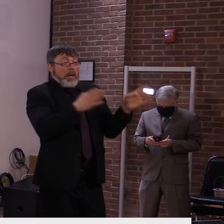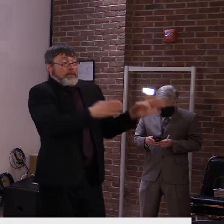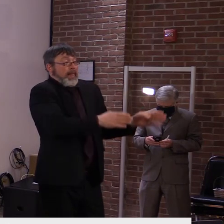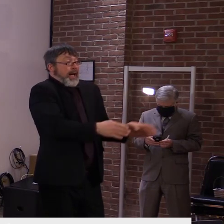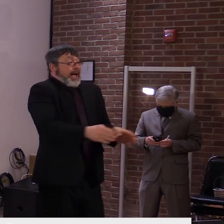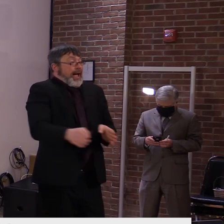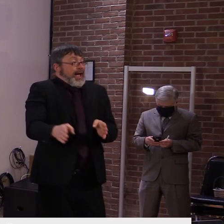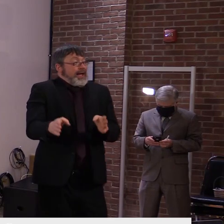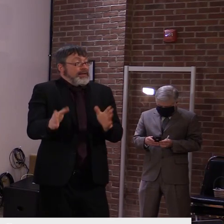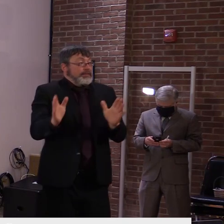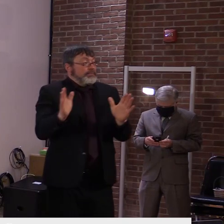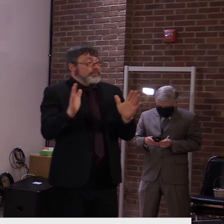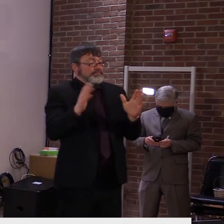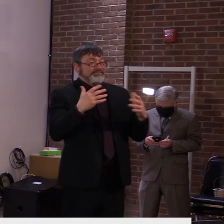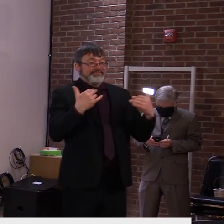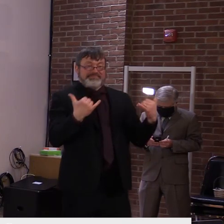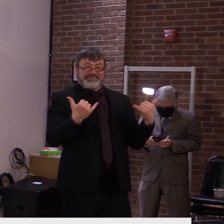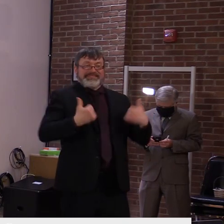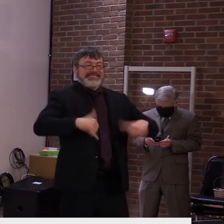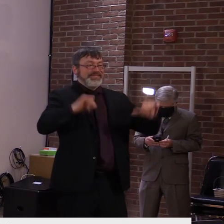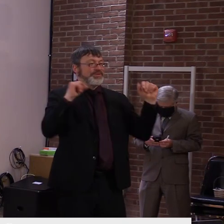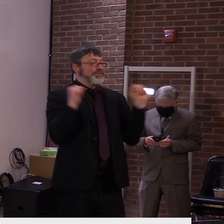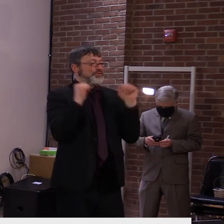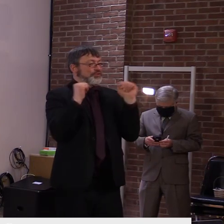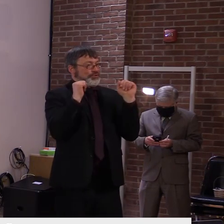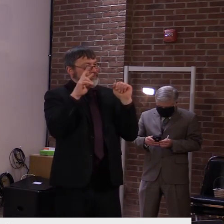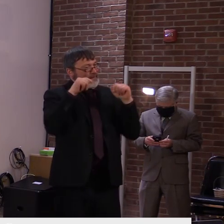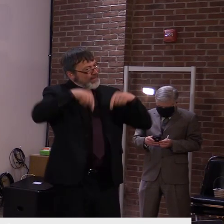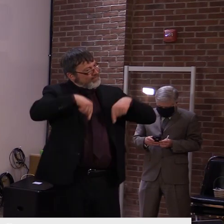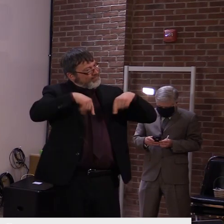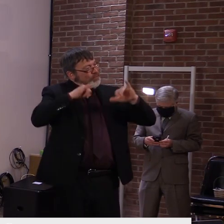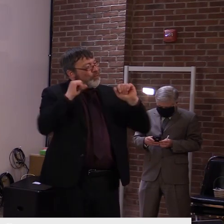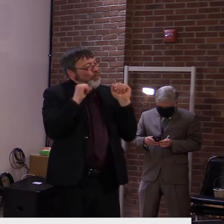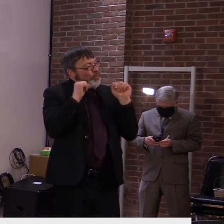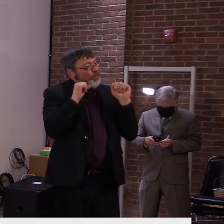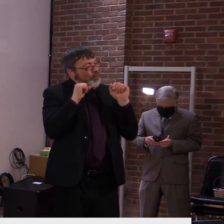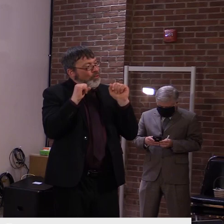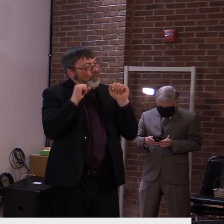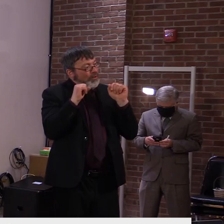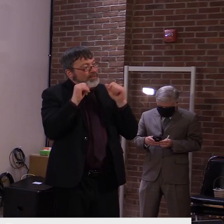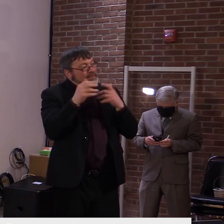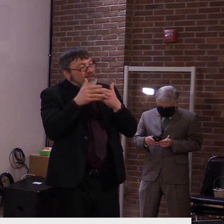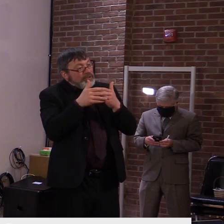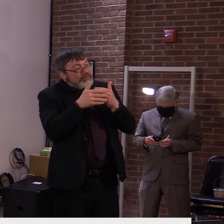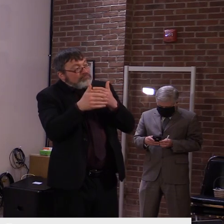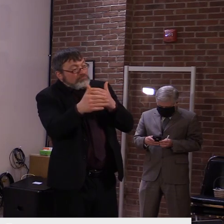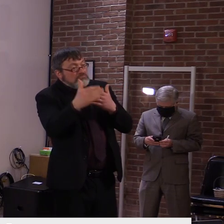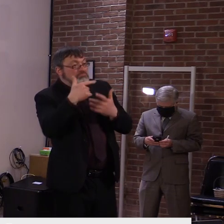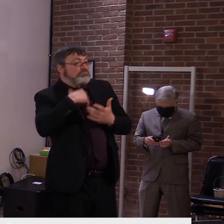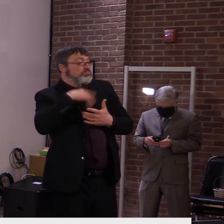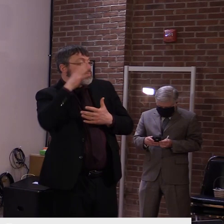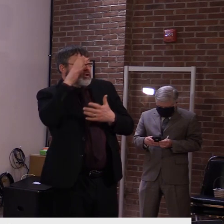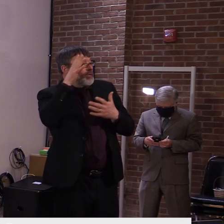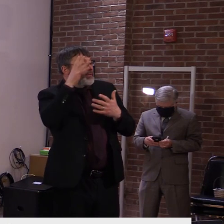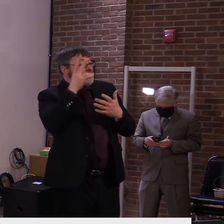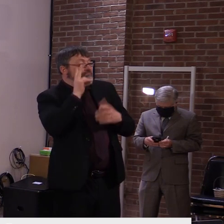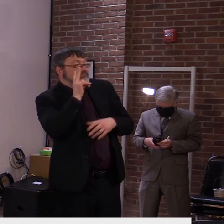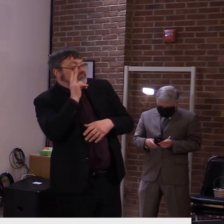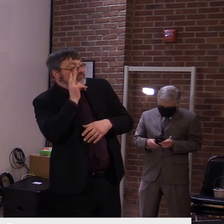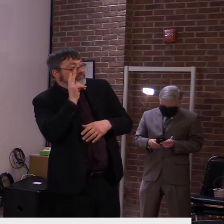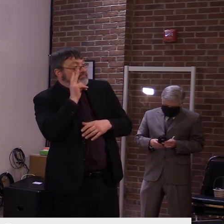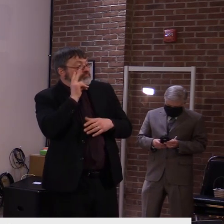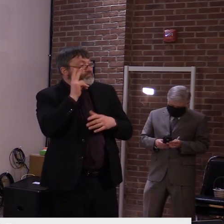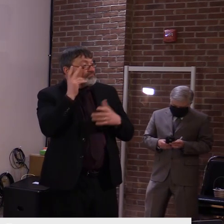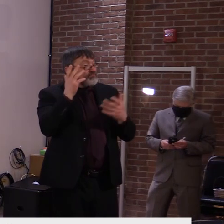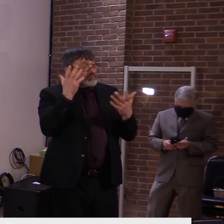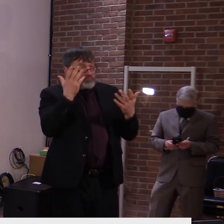this pandemic and open up our businesses. So we'll be able to share that strategy with you in the very near